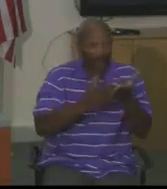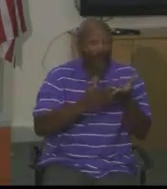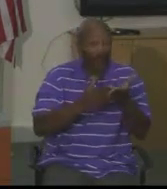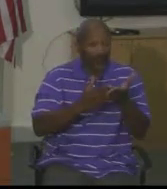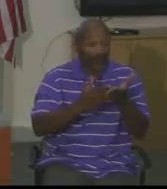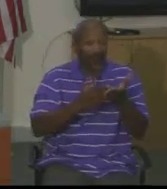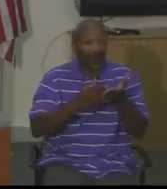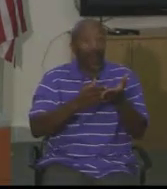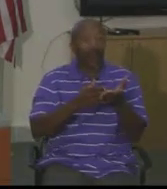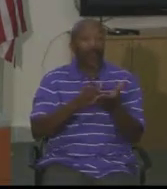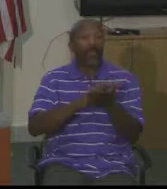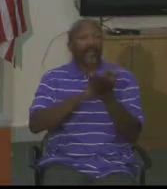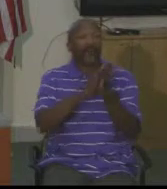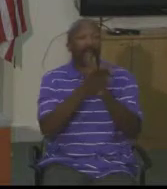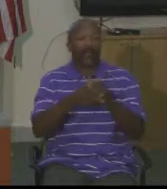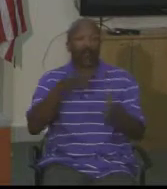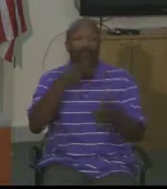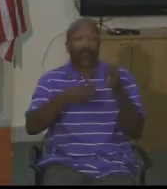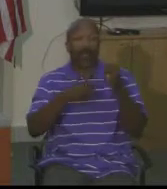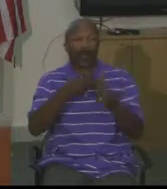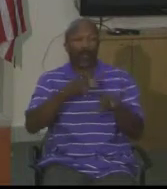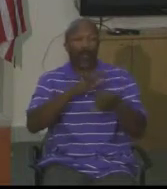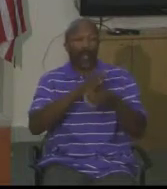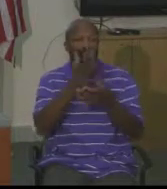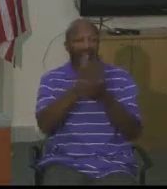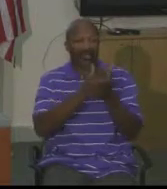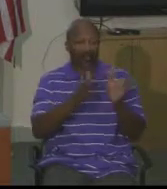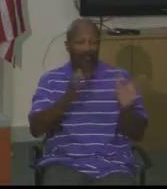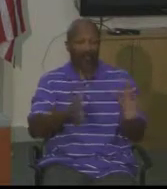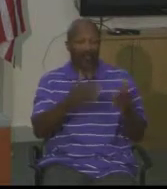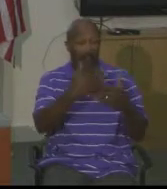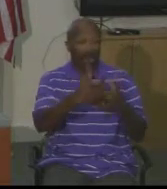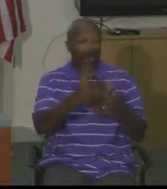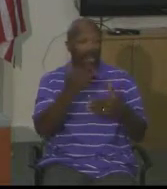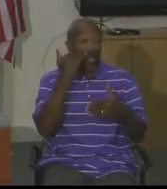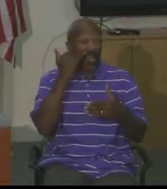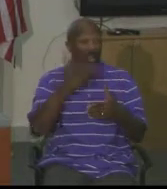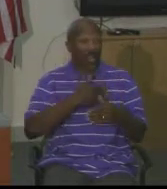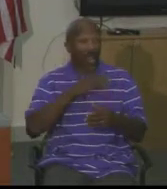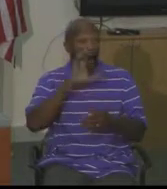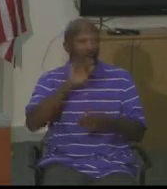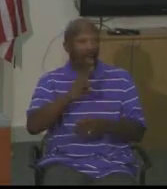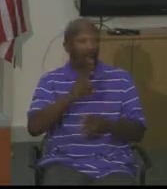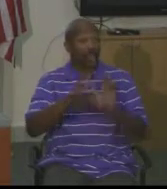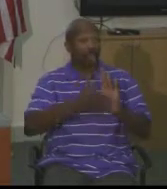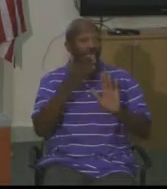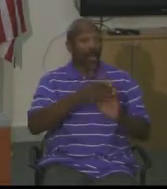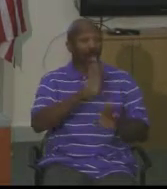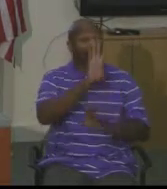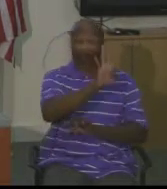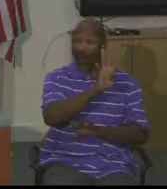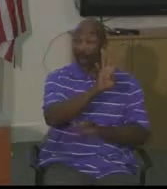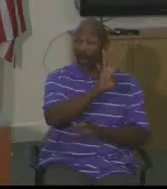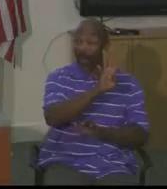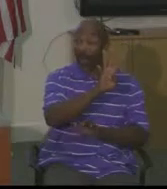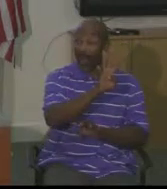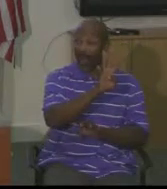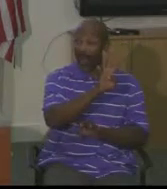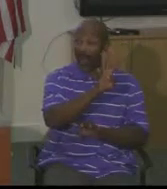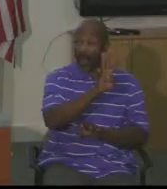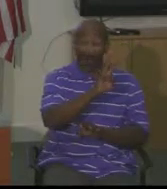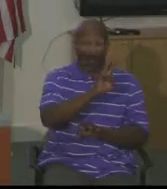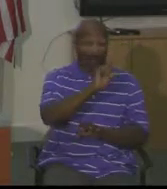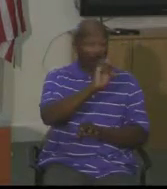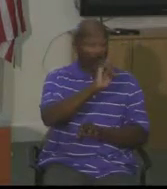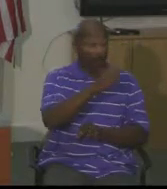This became a problem on some cases because if I had a car that only operated at 4 megahertz and I